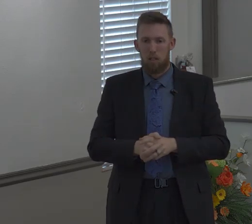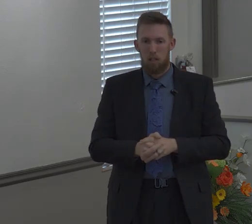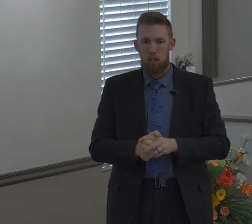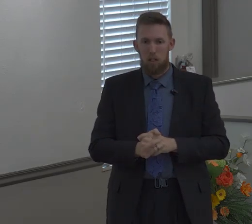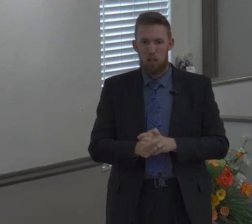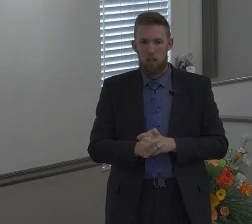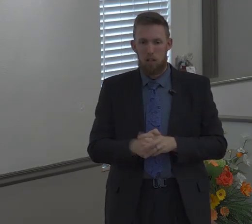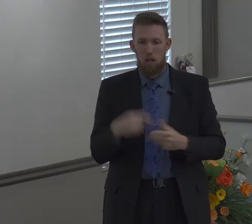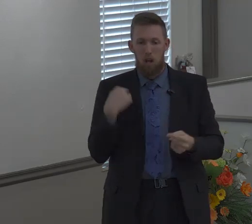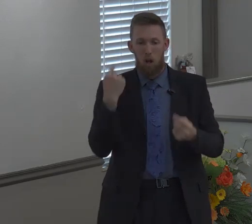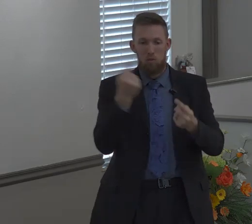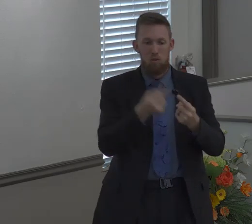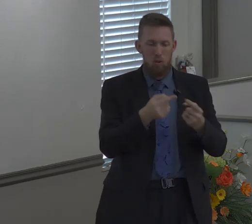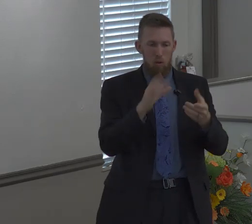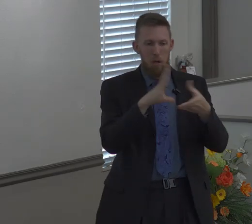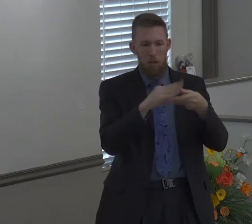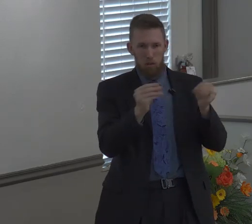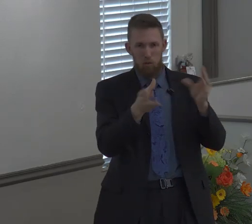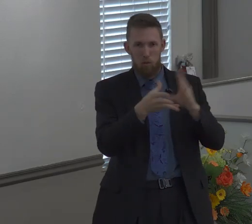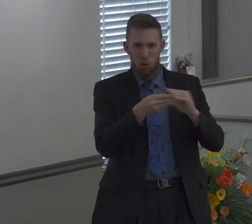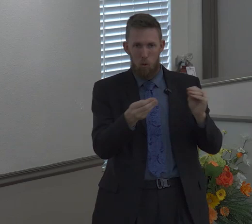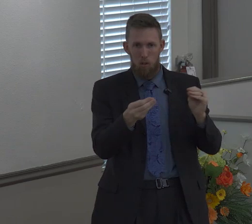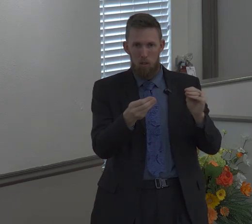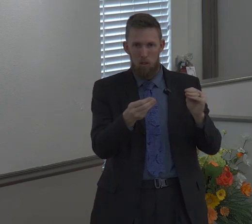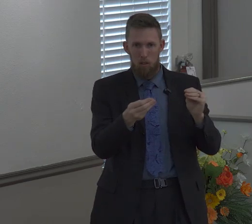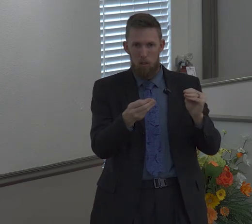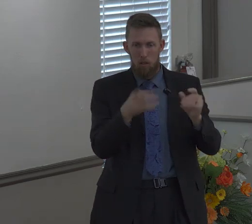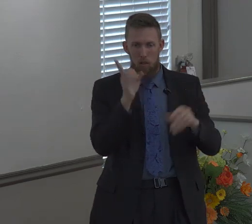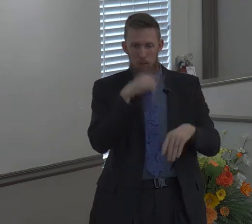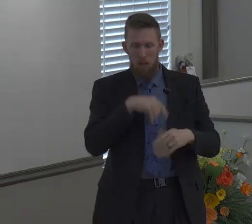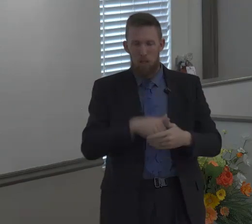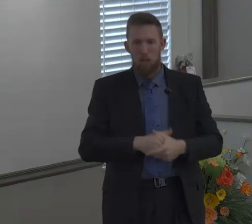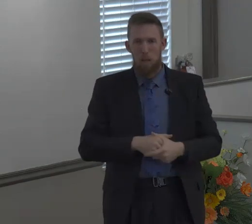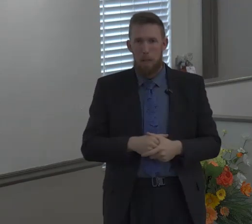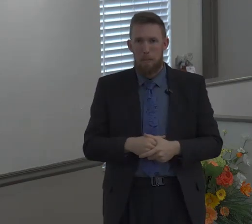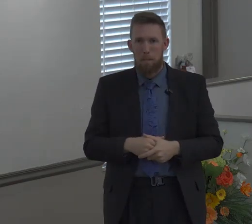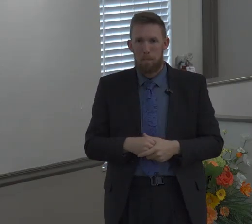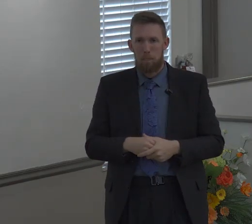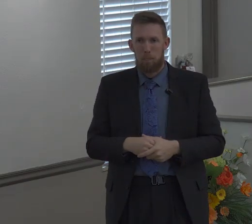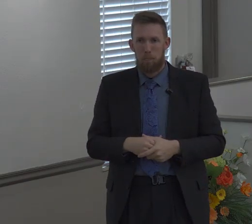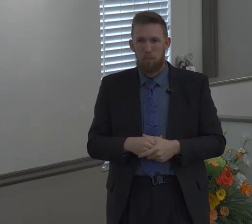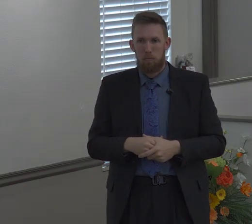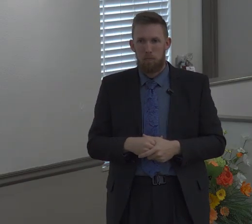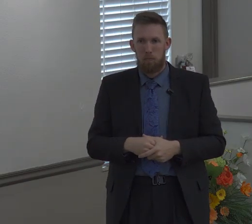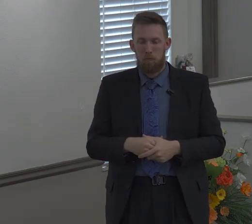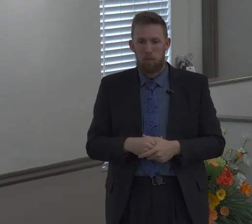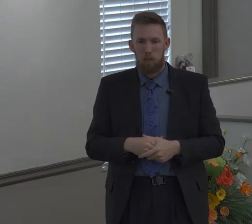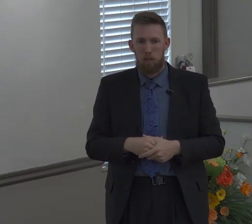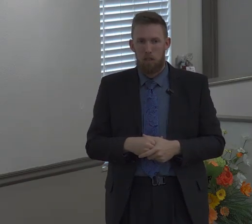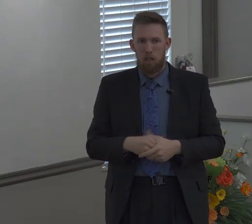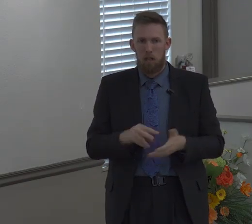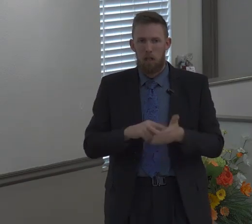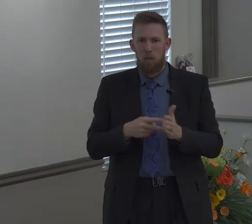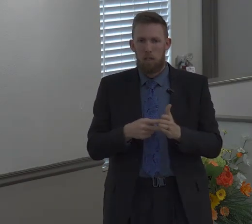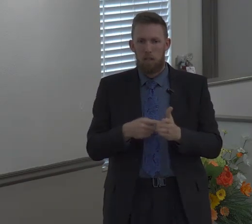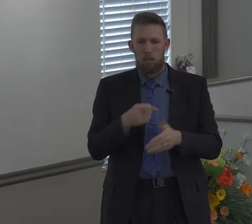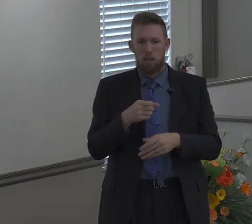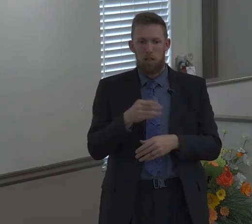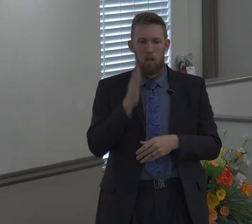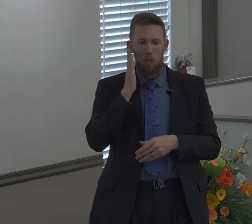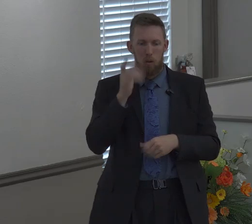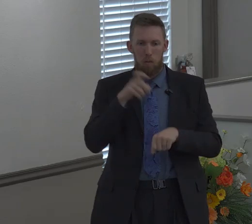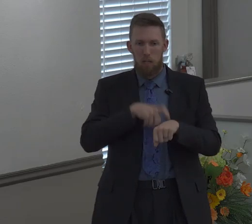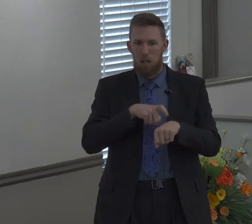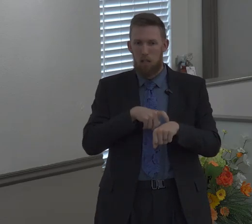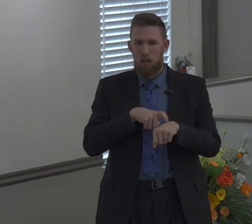people read that wrong. It's unto fables. In other words, here's the time's going to come when they're just not going to